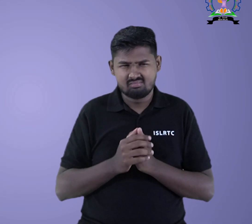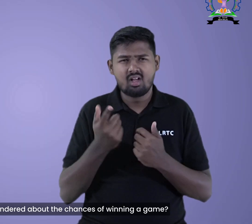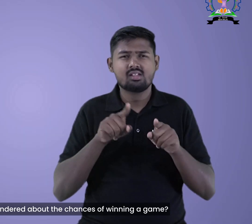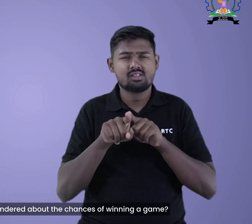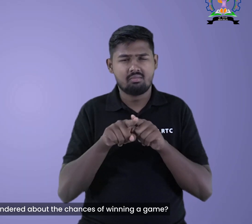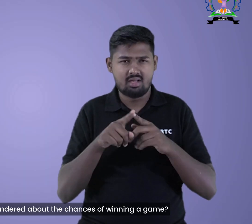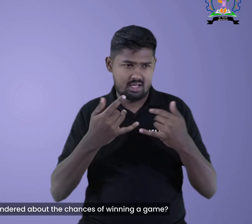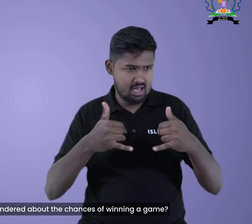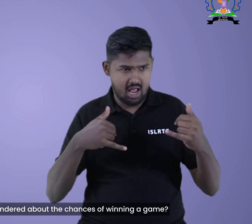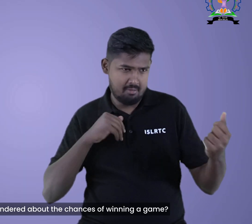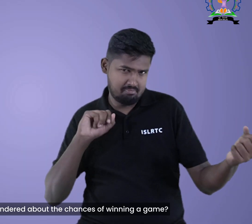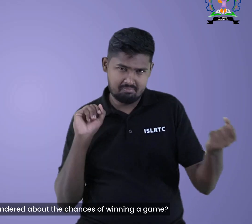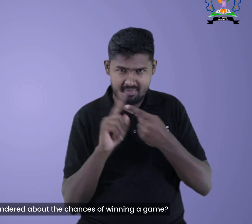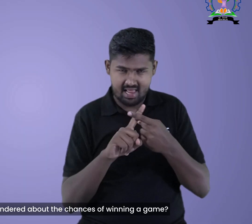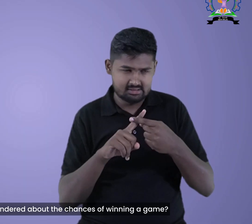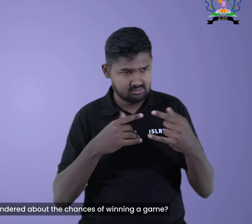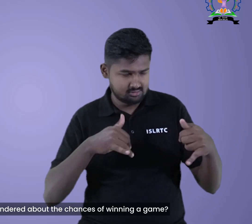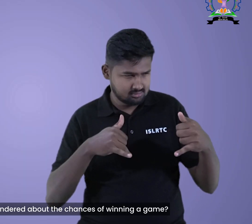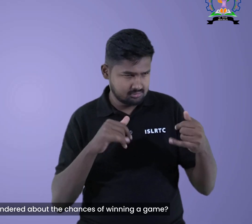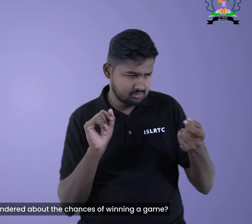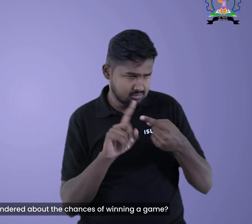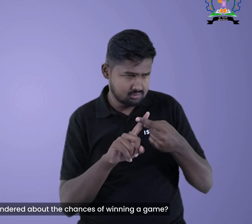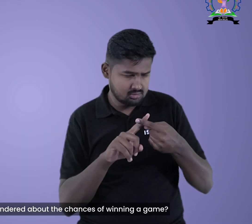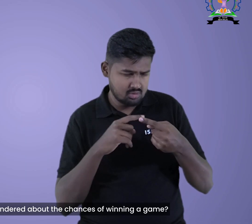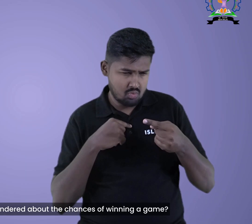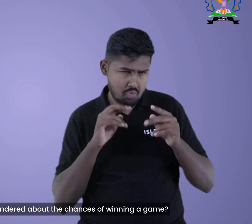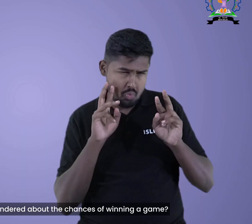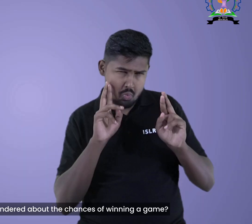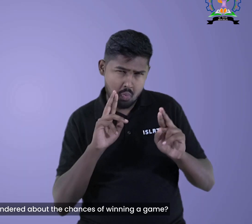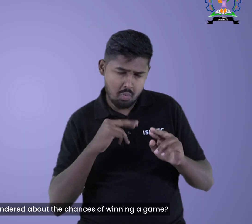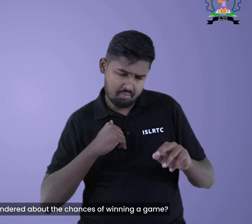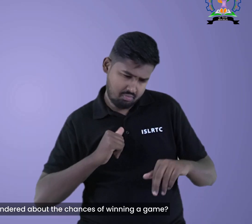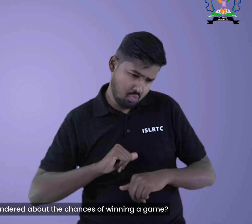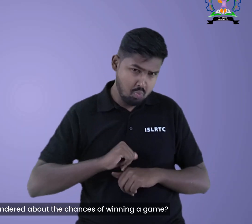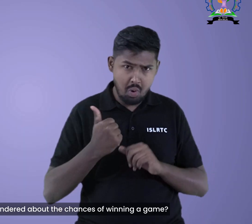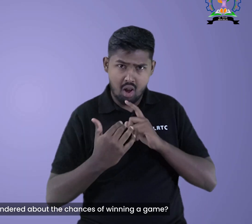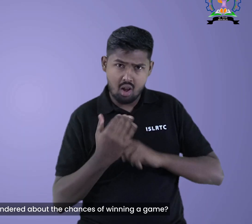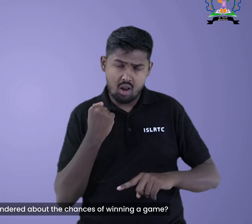For example, have you ever wondered about the chances of winning a game?